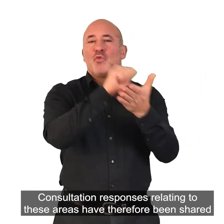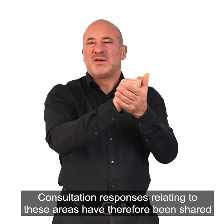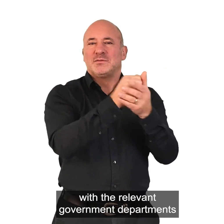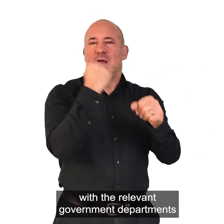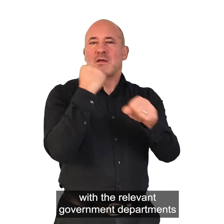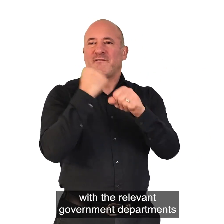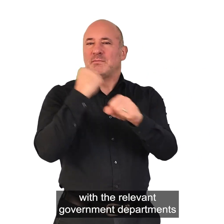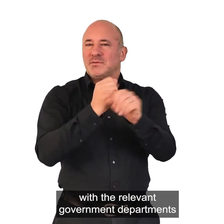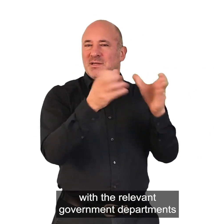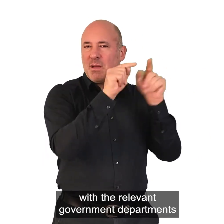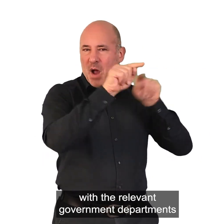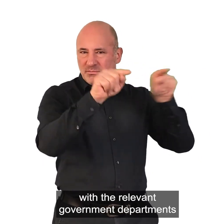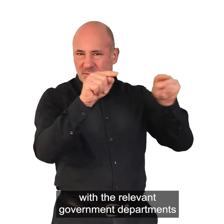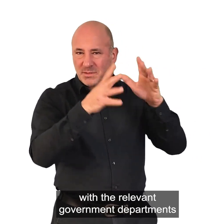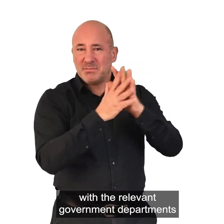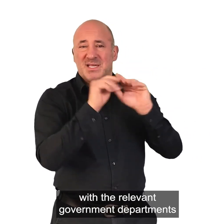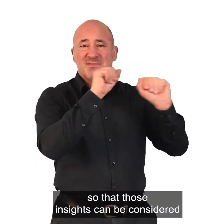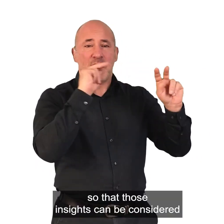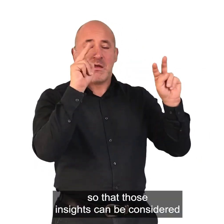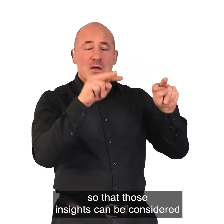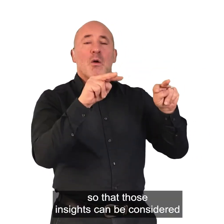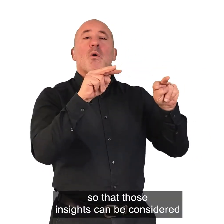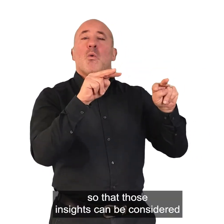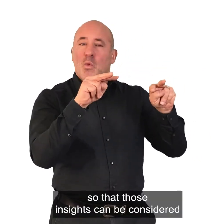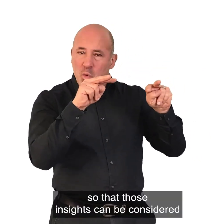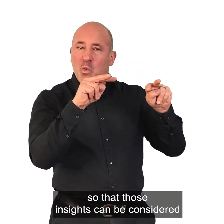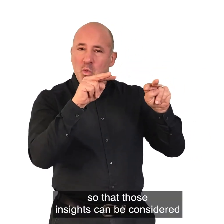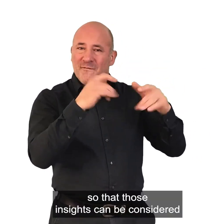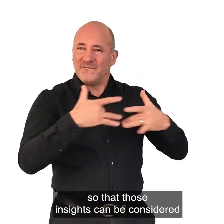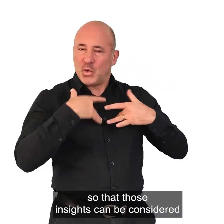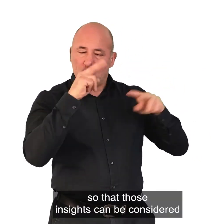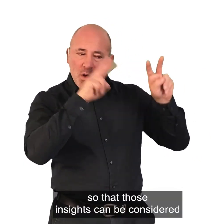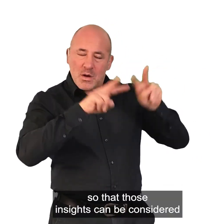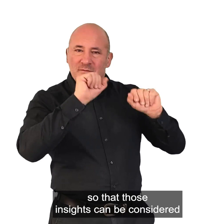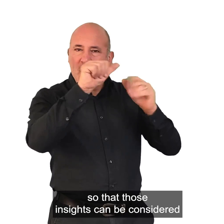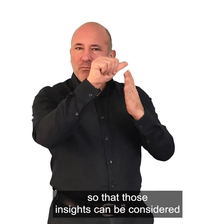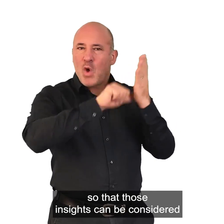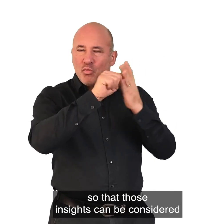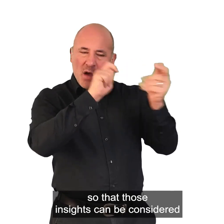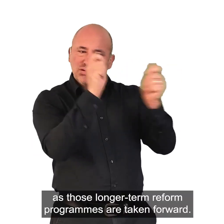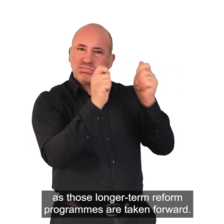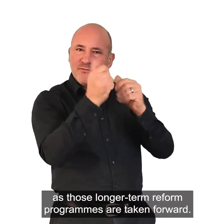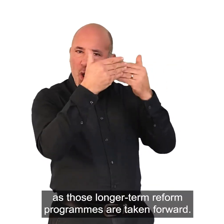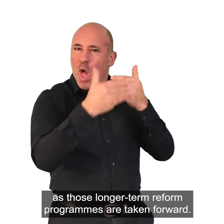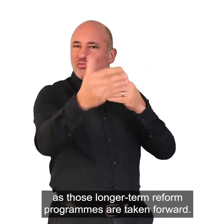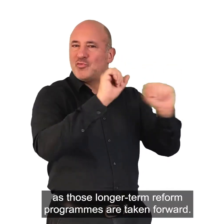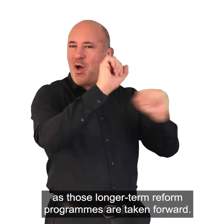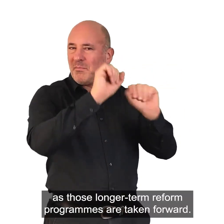been shared with the relevant government departments, so that those insights can be considered as those longer-term